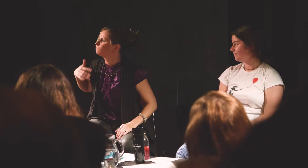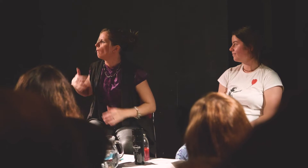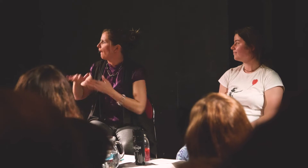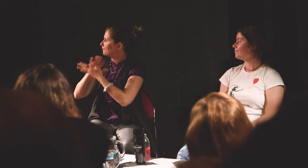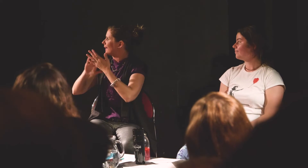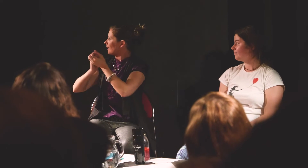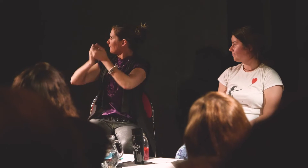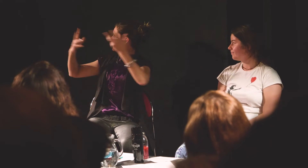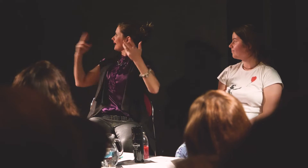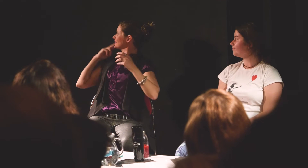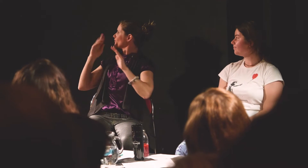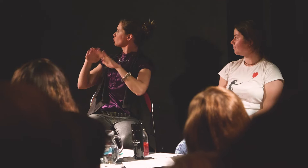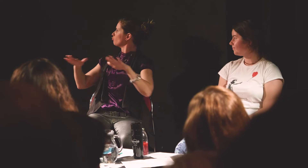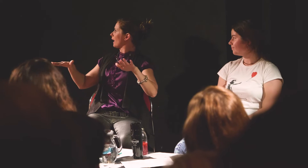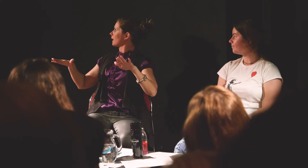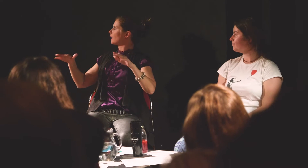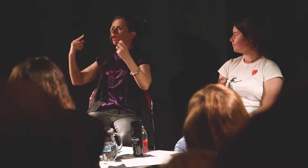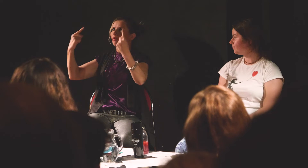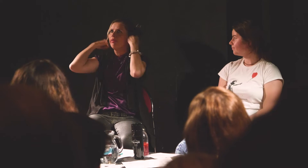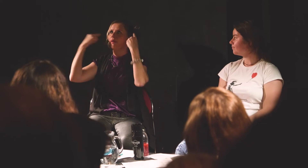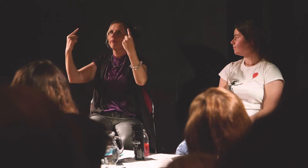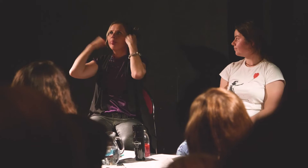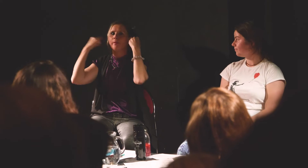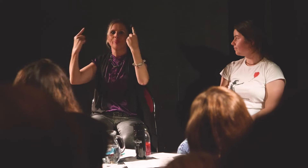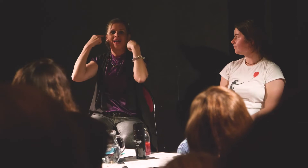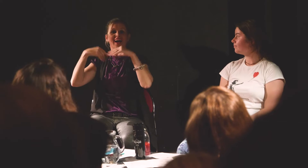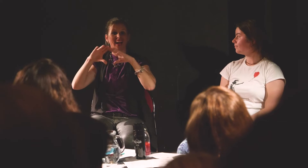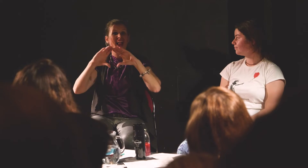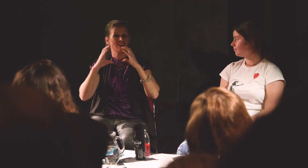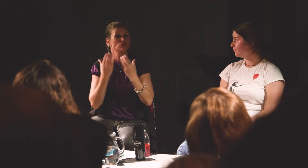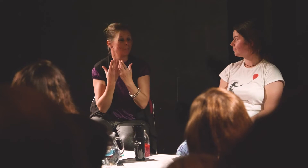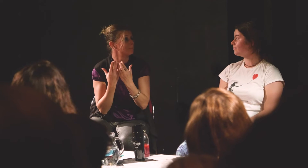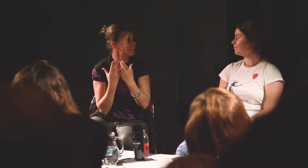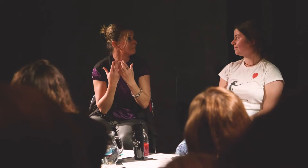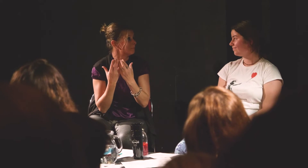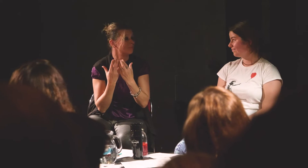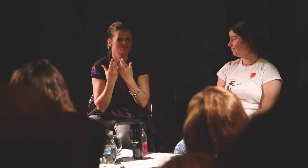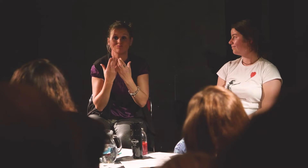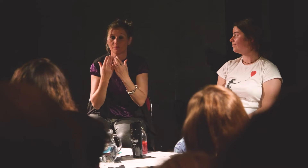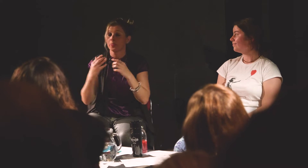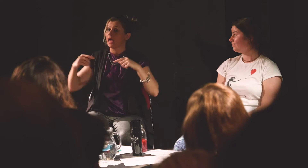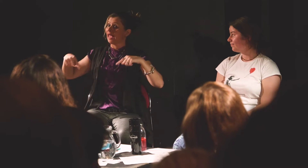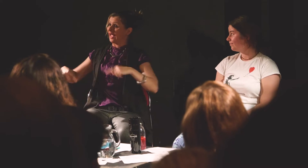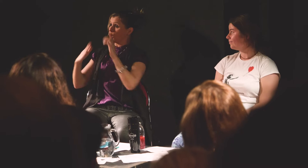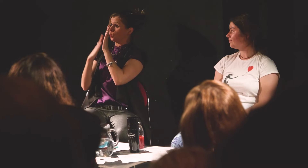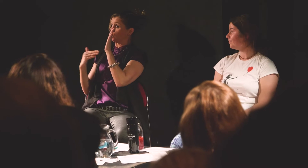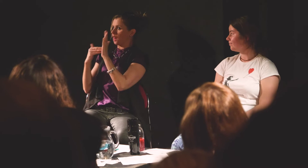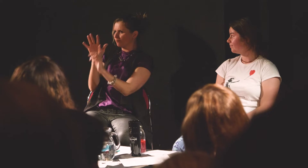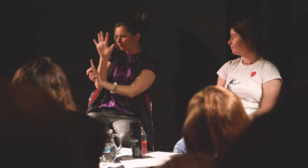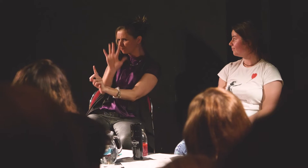That's pretty extreme. So that means that a lot of deaf children have got no idea what's going on within the classroom environment. So in